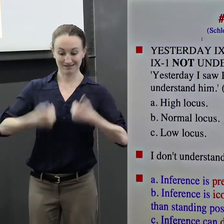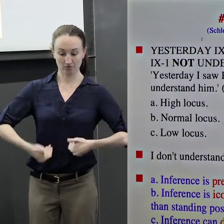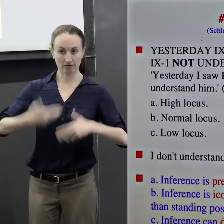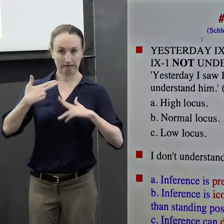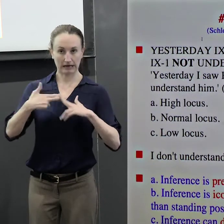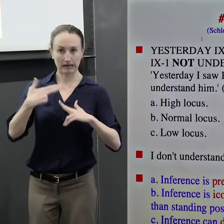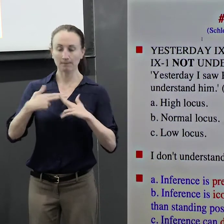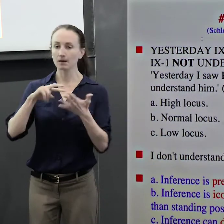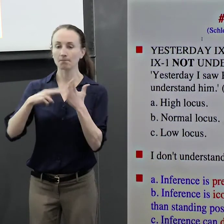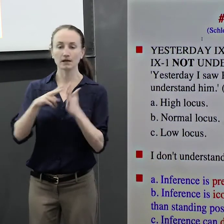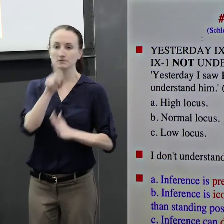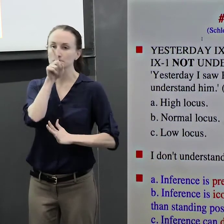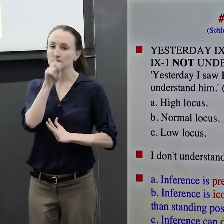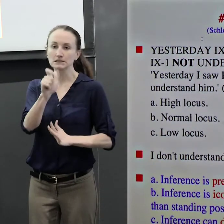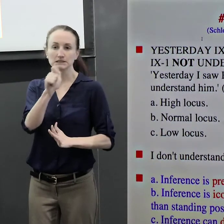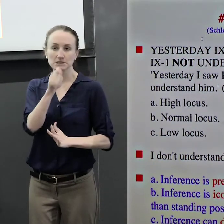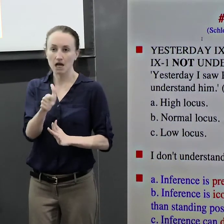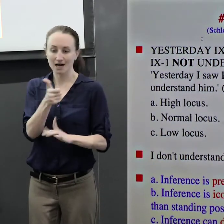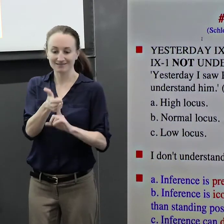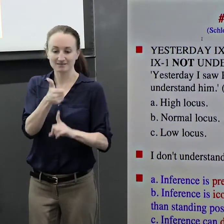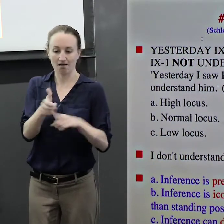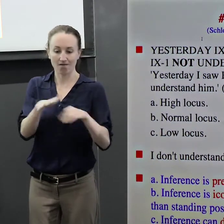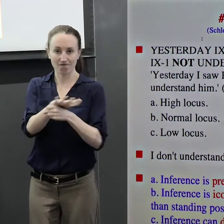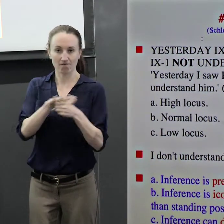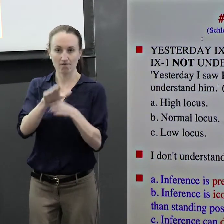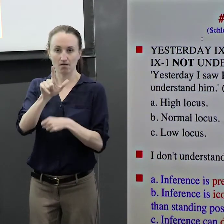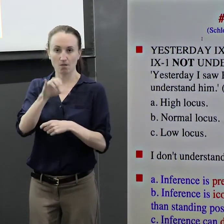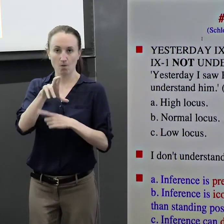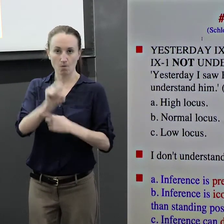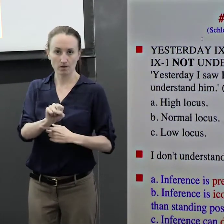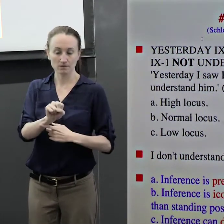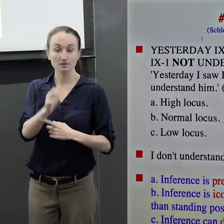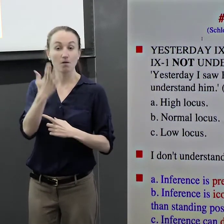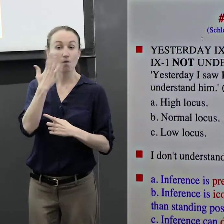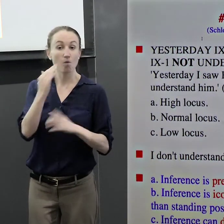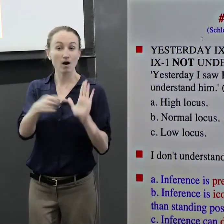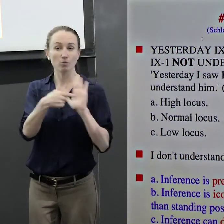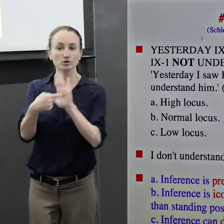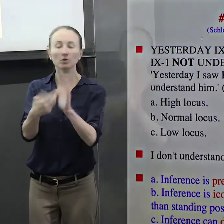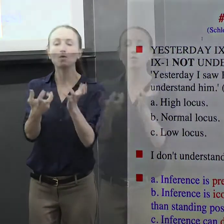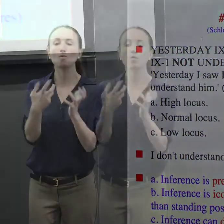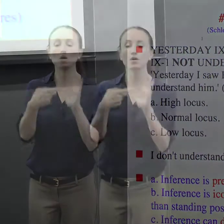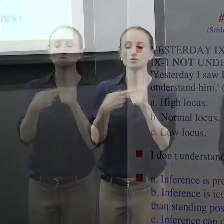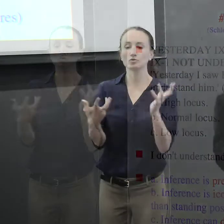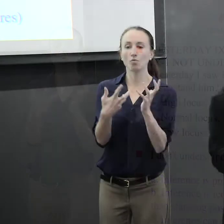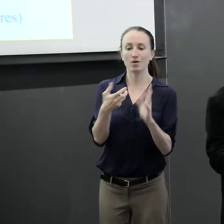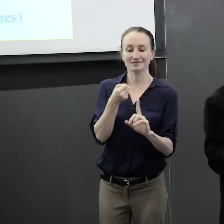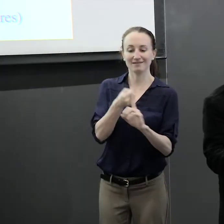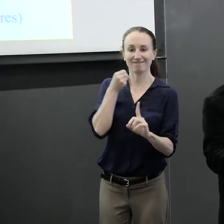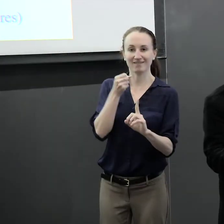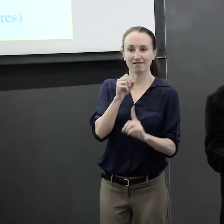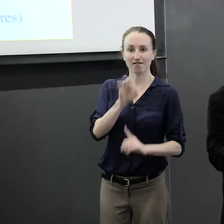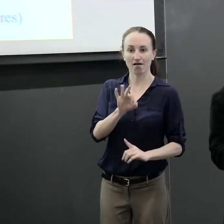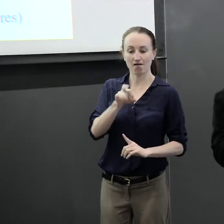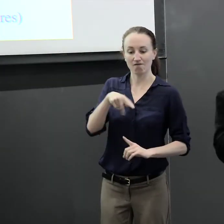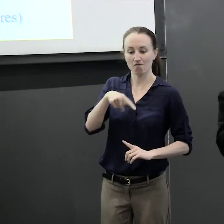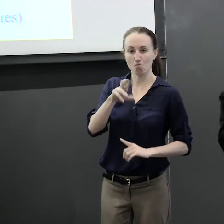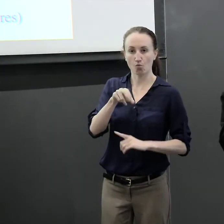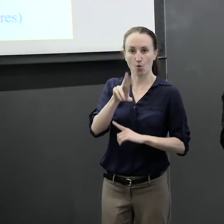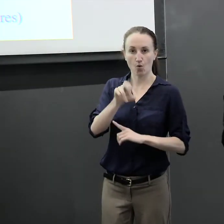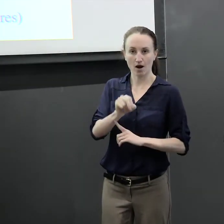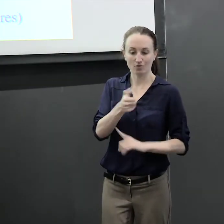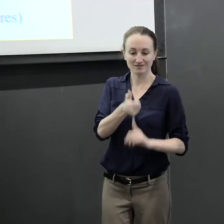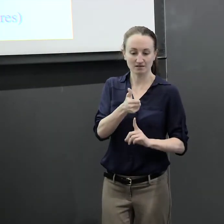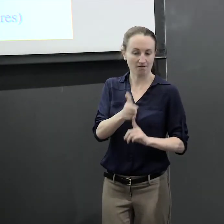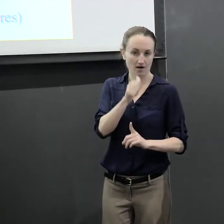a locus. We use this because we wanted to see what was the effect of the pronoun. We were not interested in seeing what was the effect